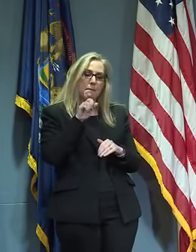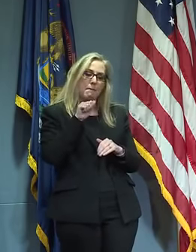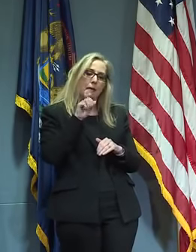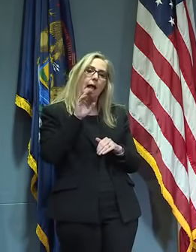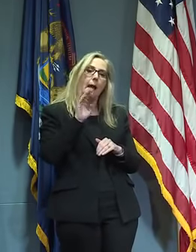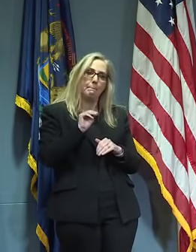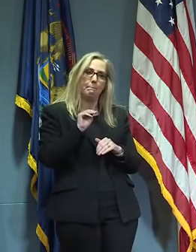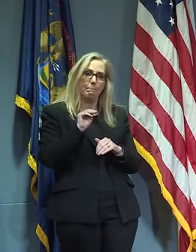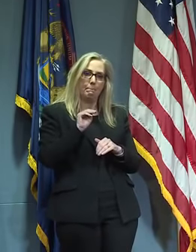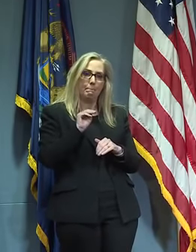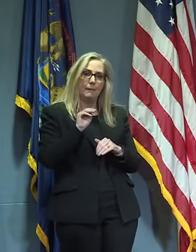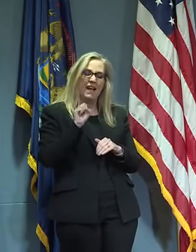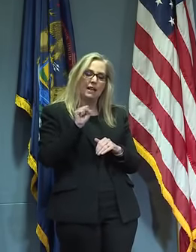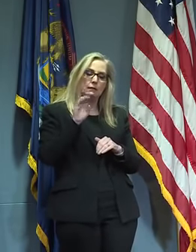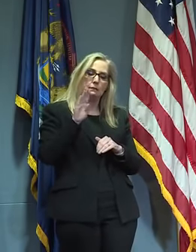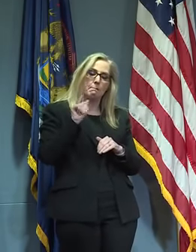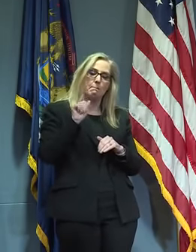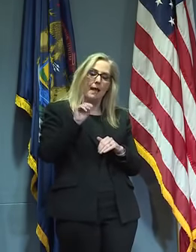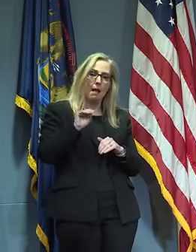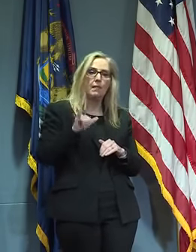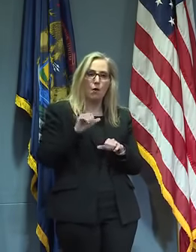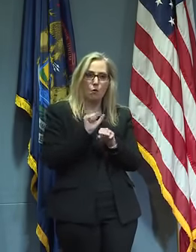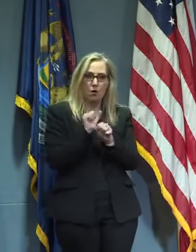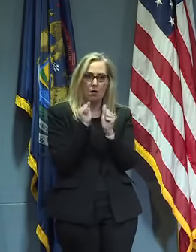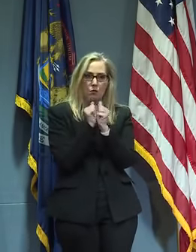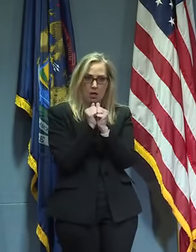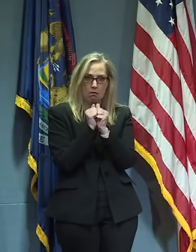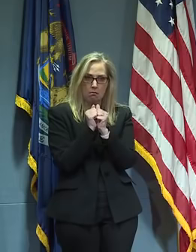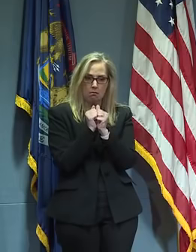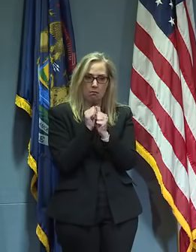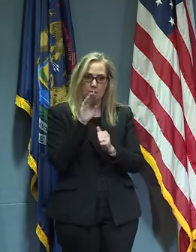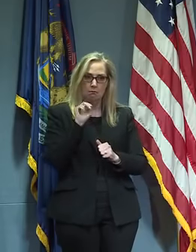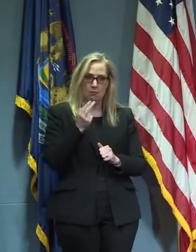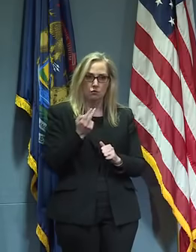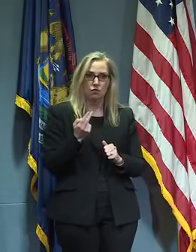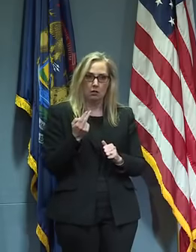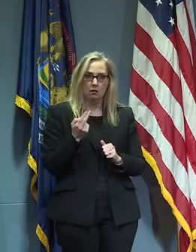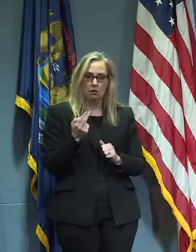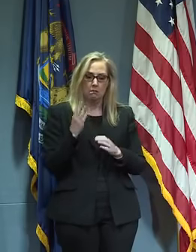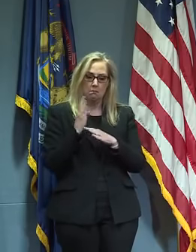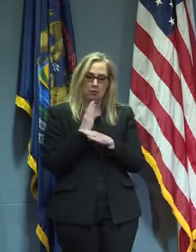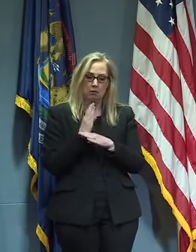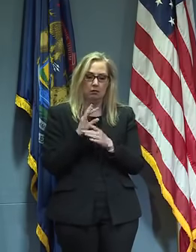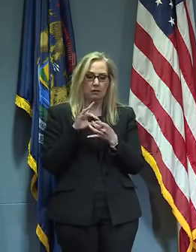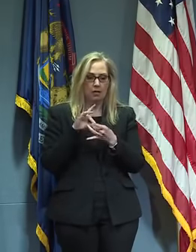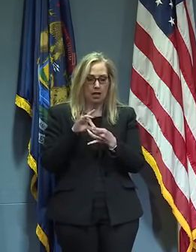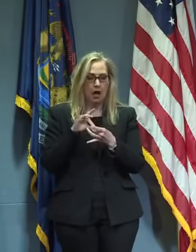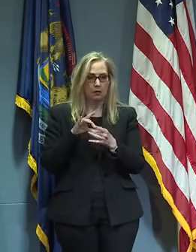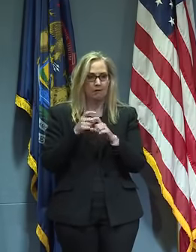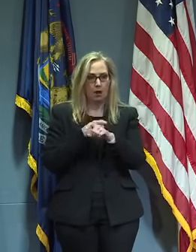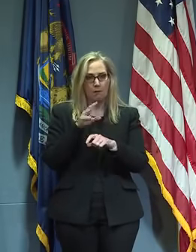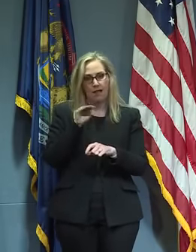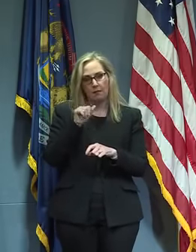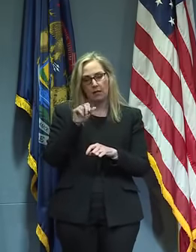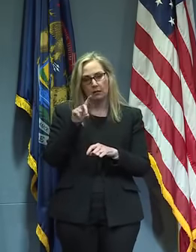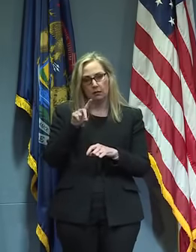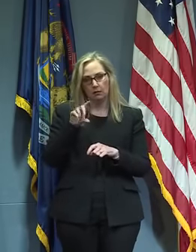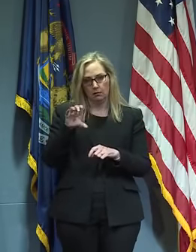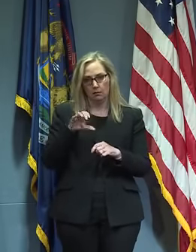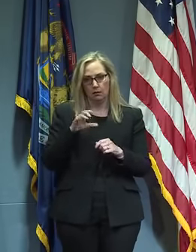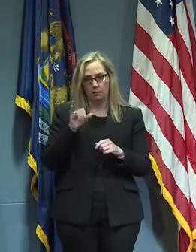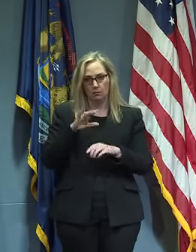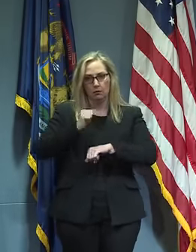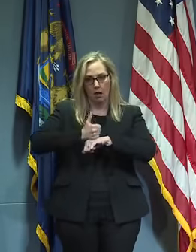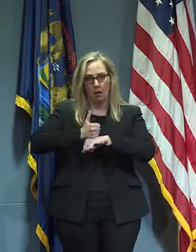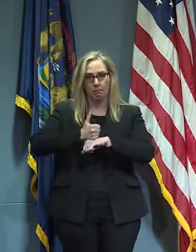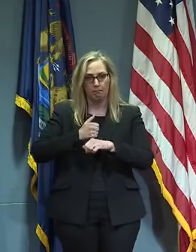SBAM is working with Michigan Business Connect out of the MEDC in order to stand that